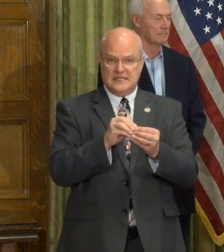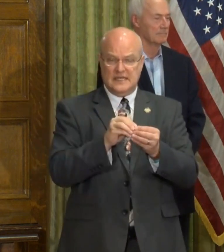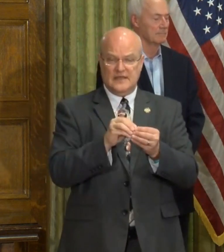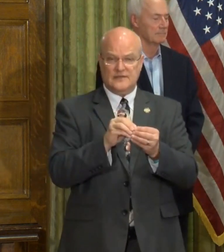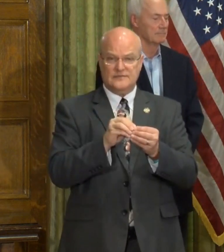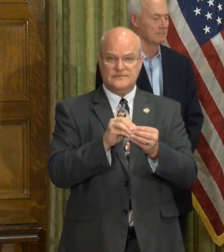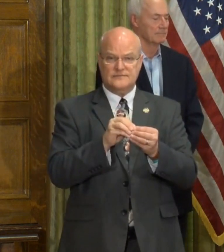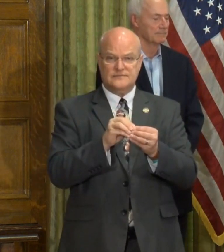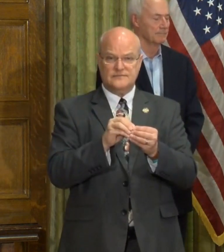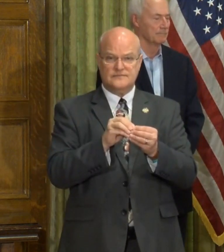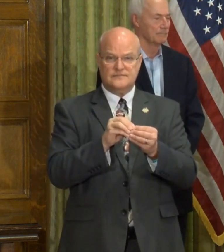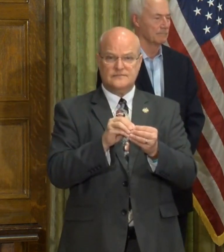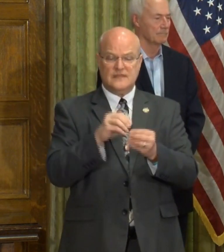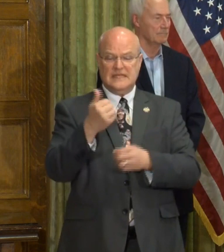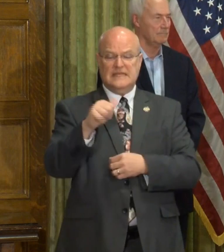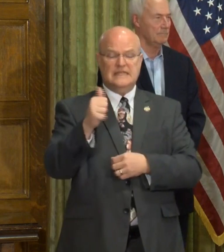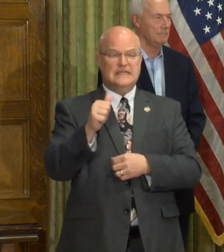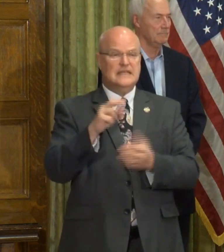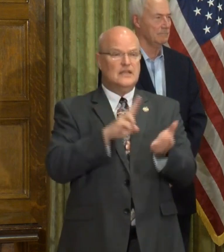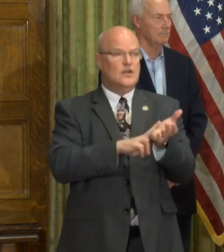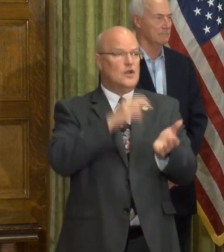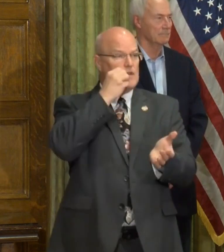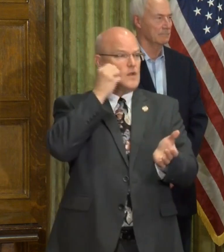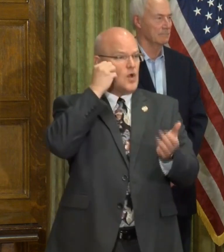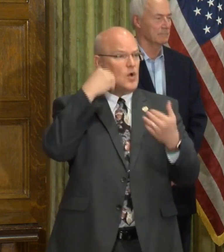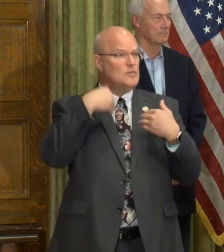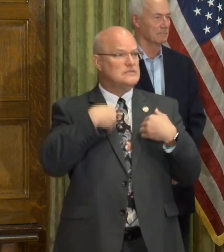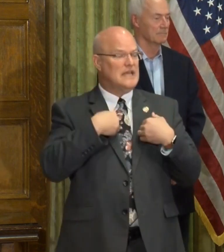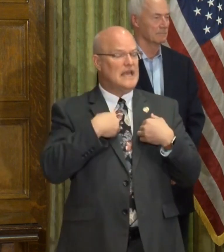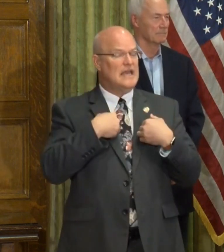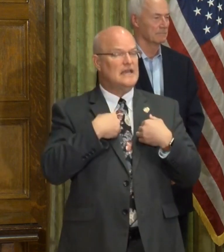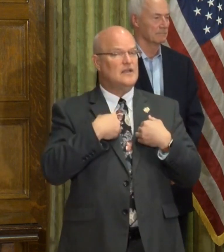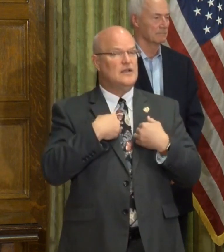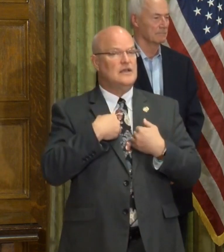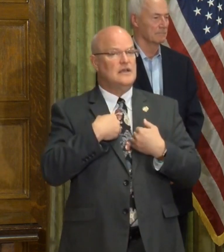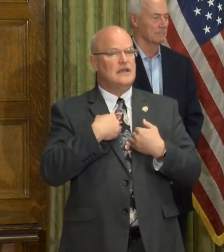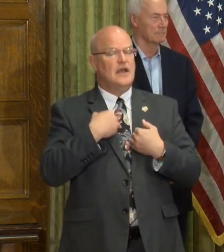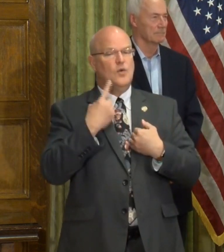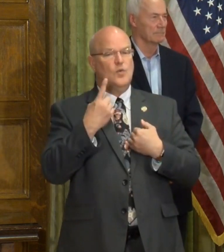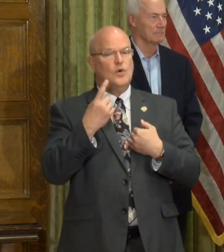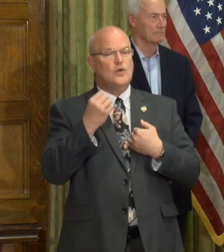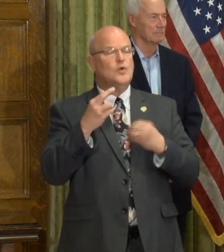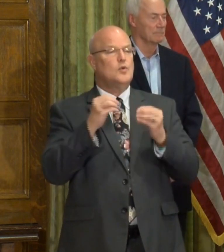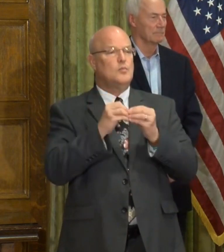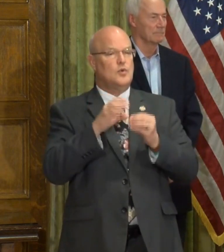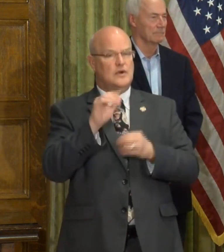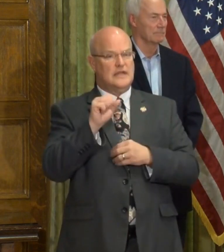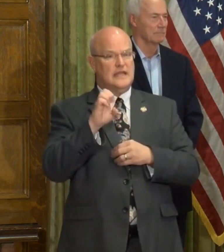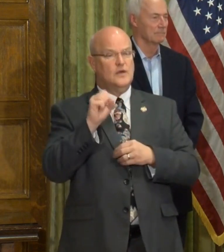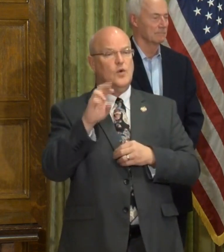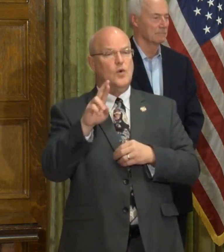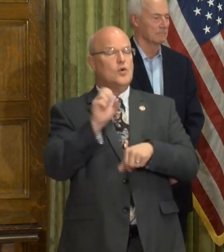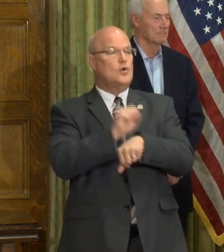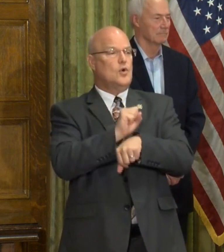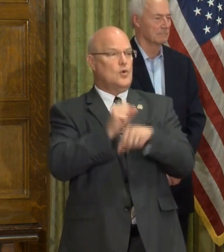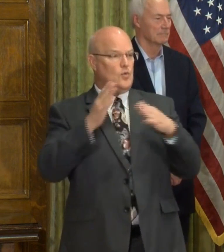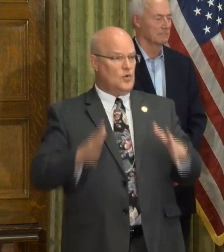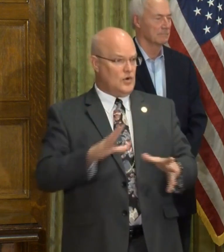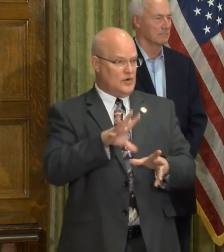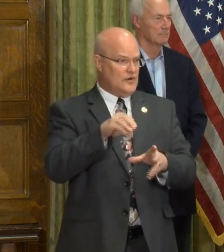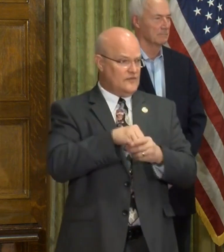total of 10 nursing homes now that have had at least 1 case or a worker